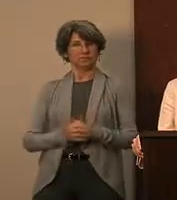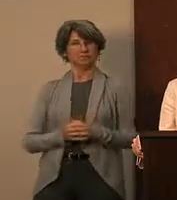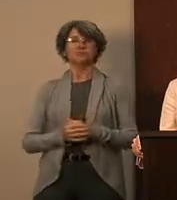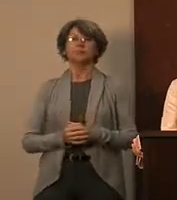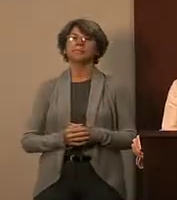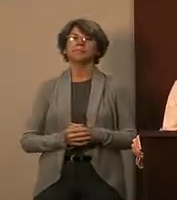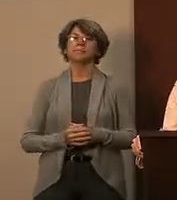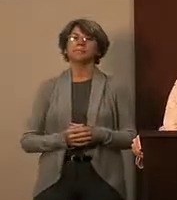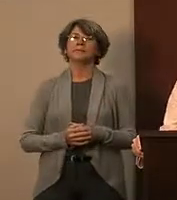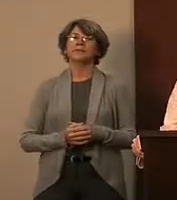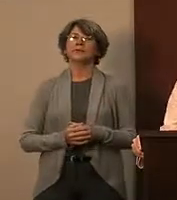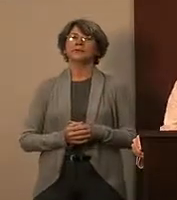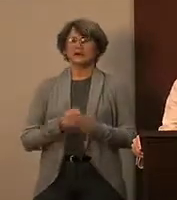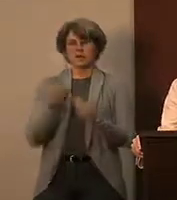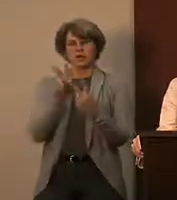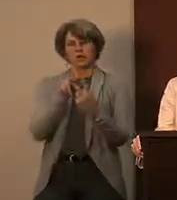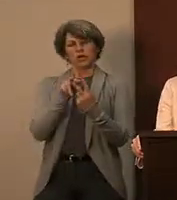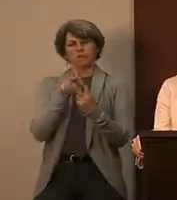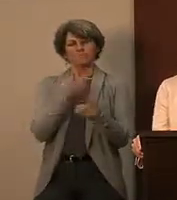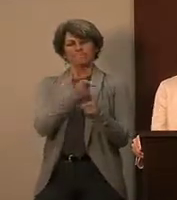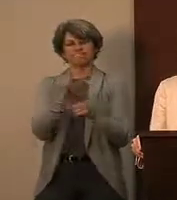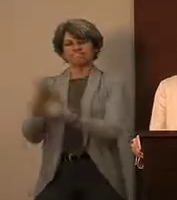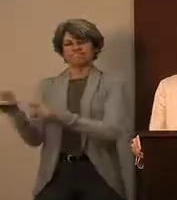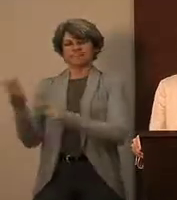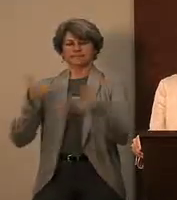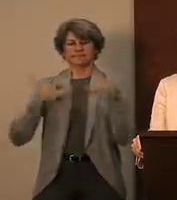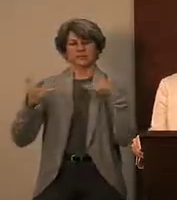areas of concern when we look at